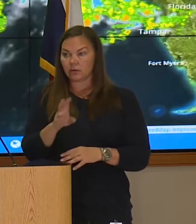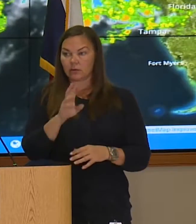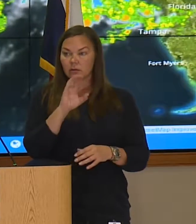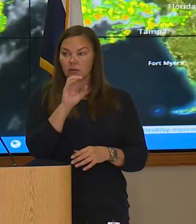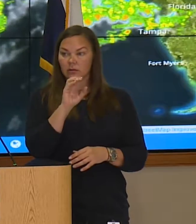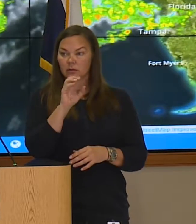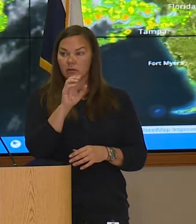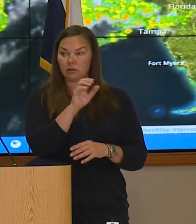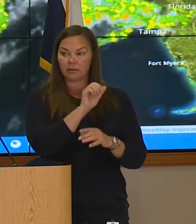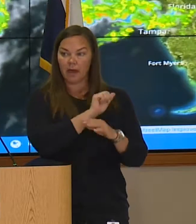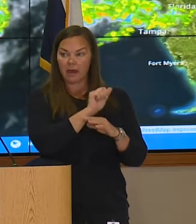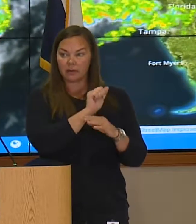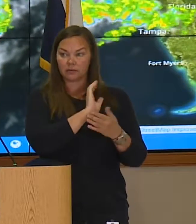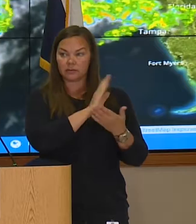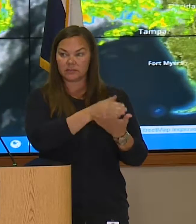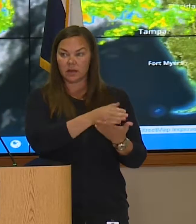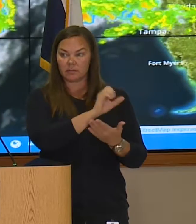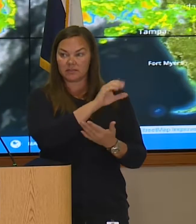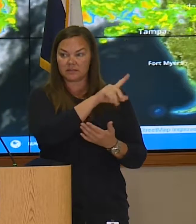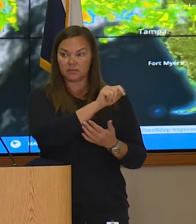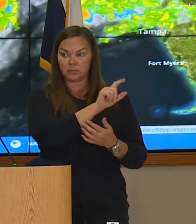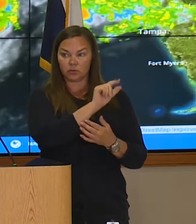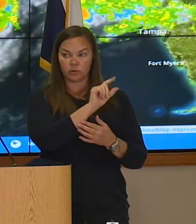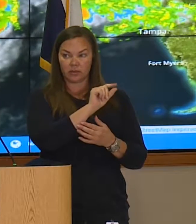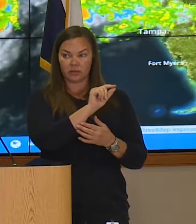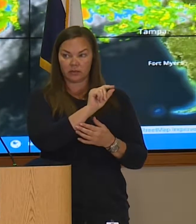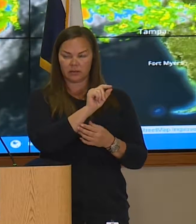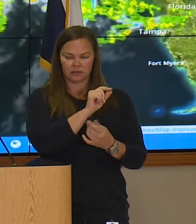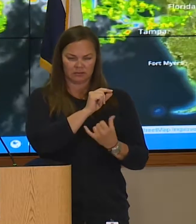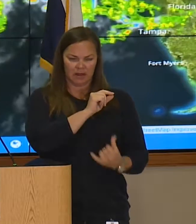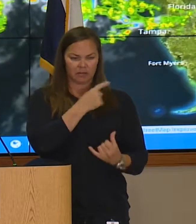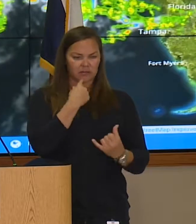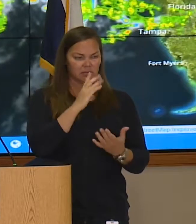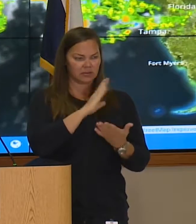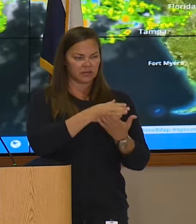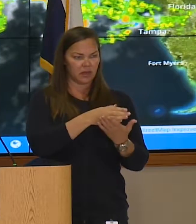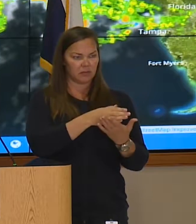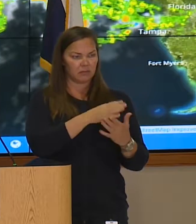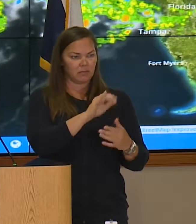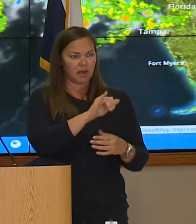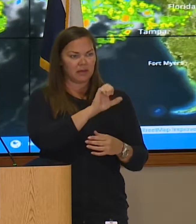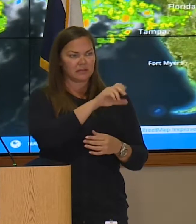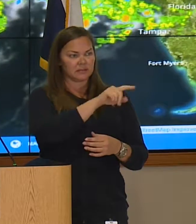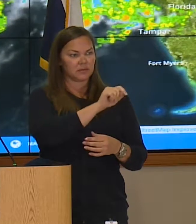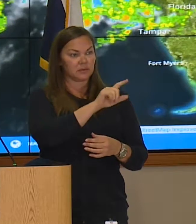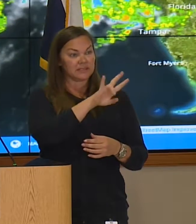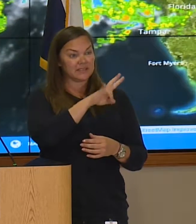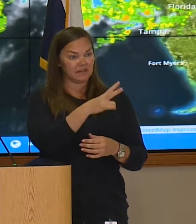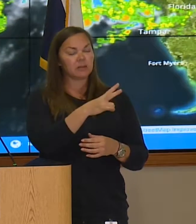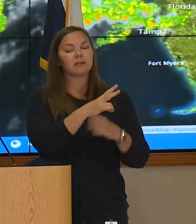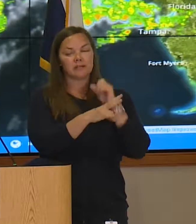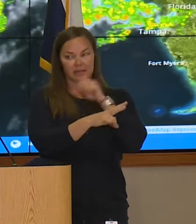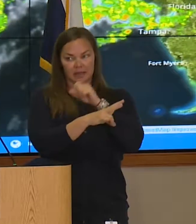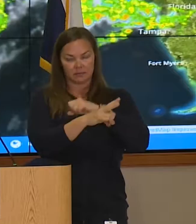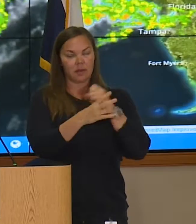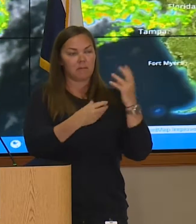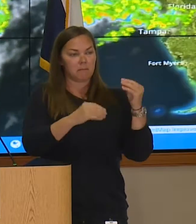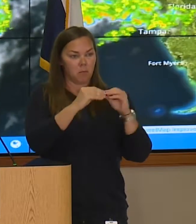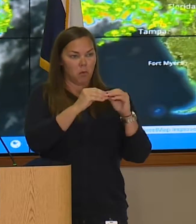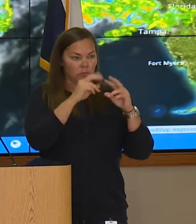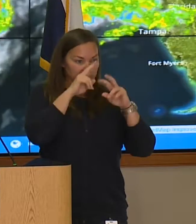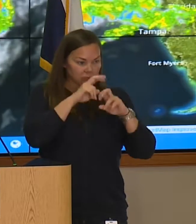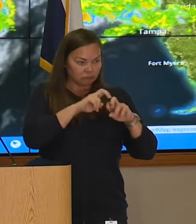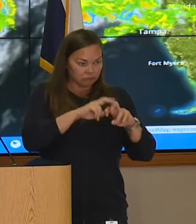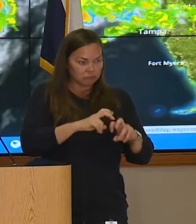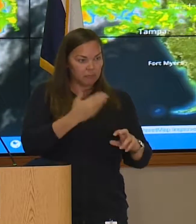overflows at Addicks would stop on September 20th. Now it sounds like you're saying they're going to stop by the 7th. Yes, we've gotten refined information, and